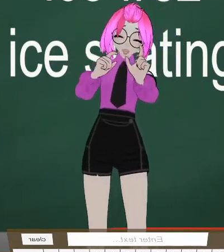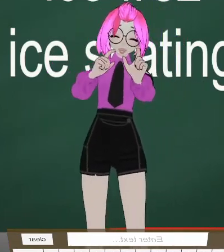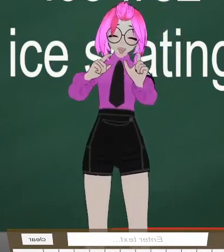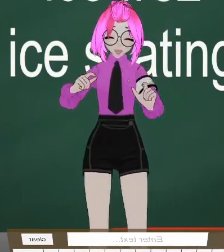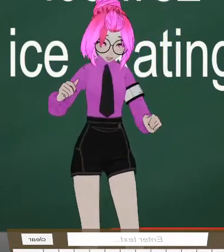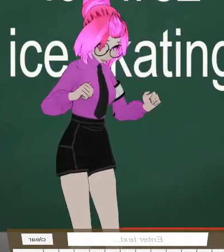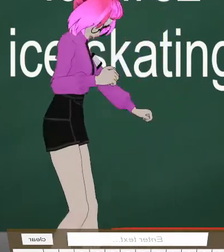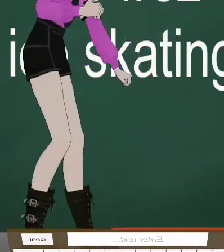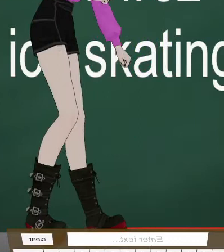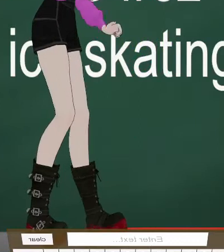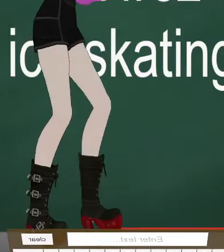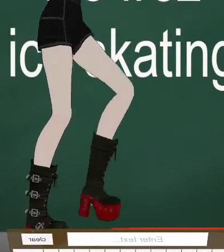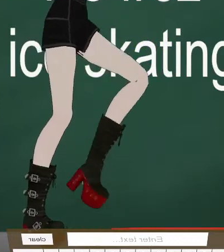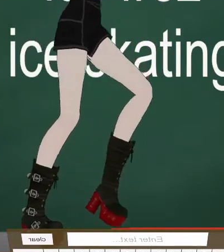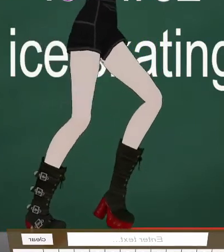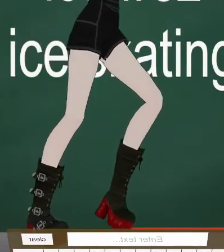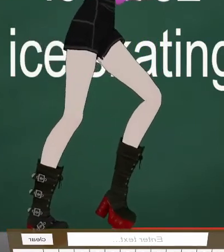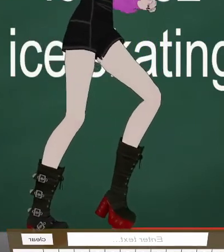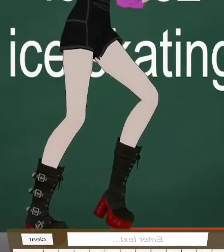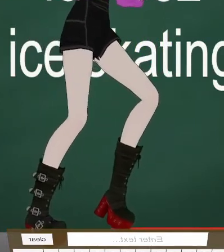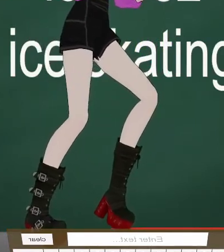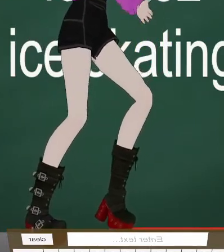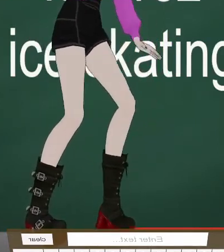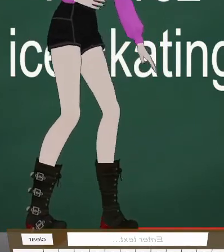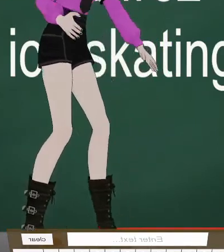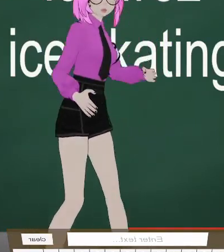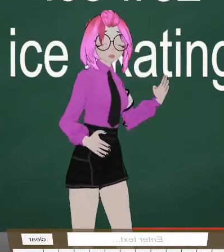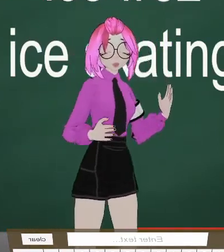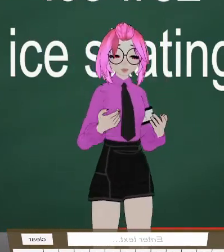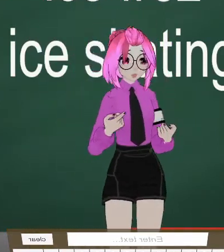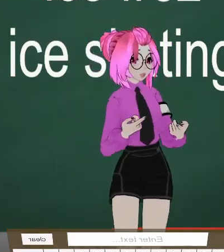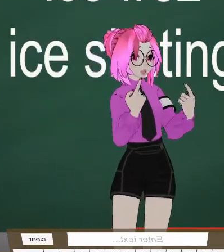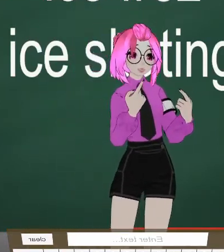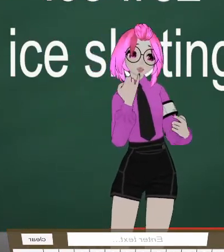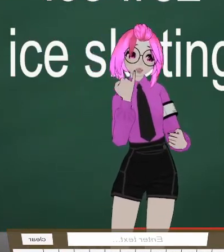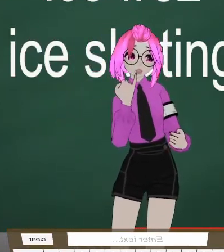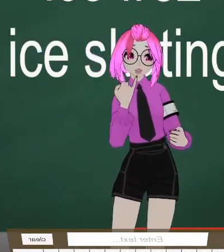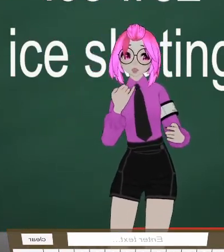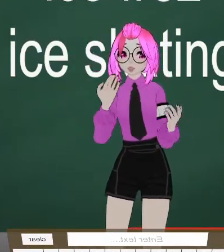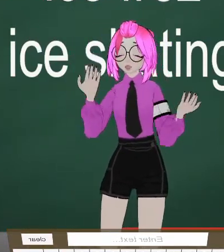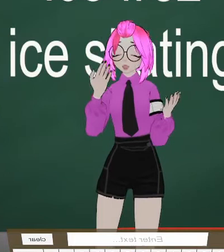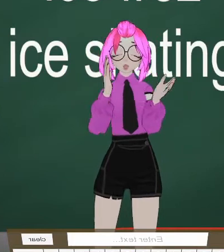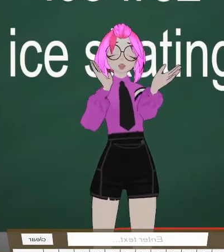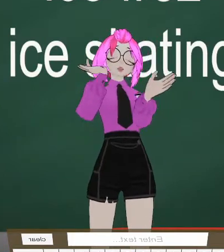little stopper at the front and you use your foot and you go like that and it stops you but with ice skating if you were to do that you know what would happen